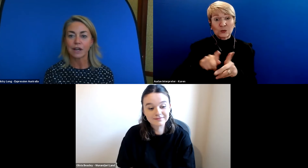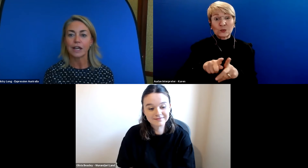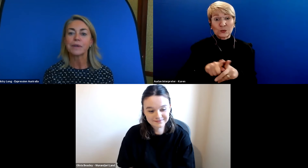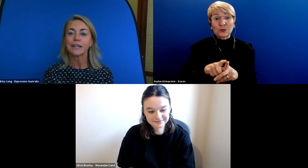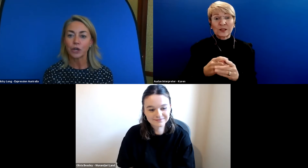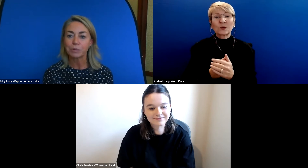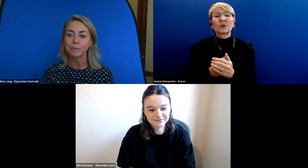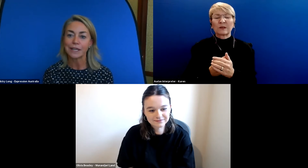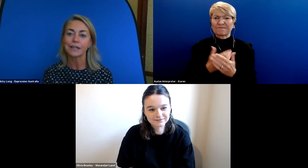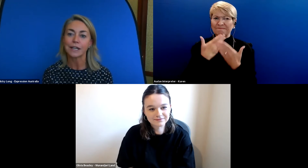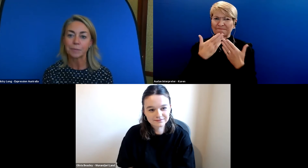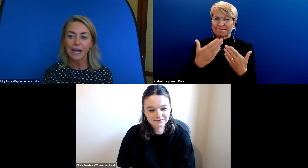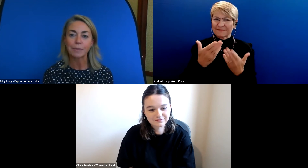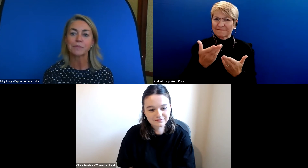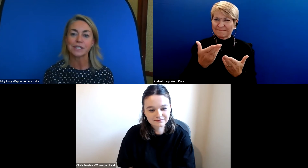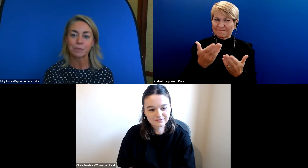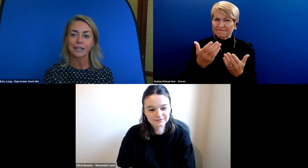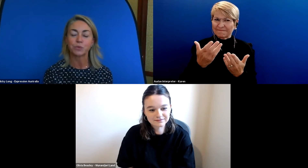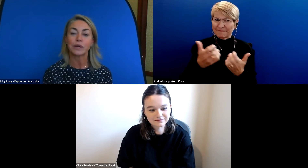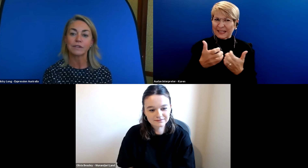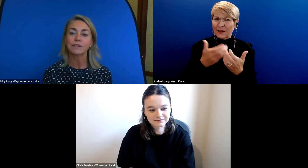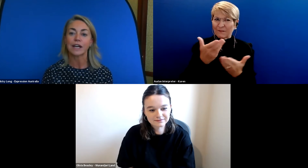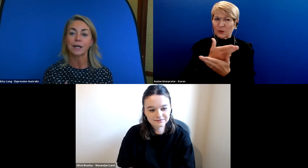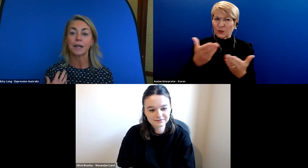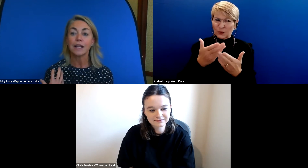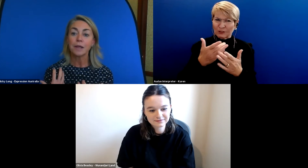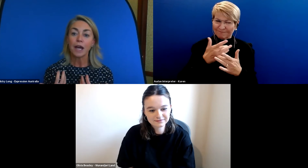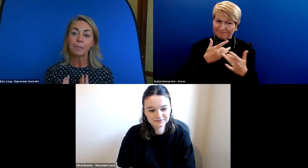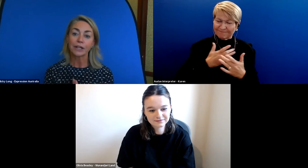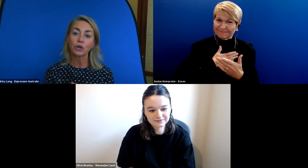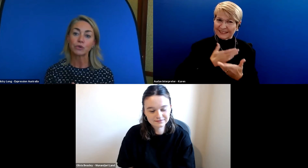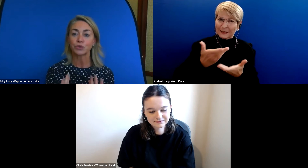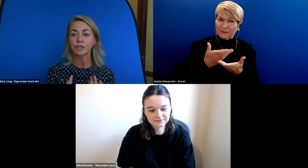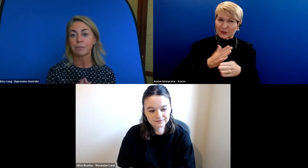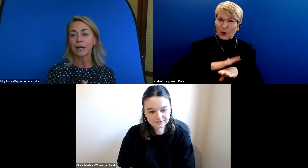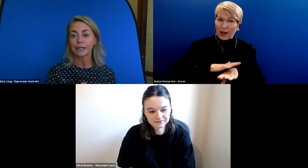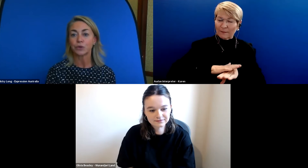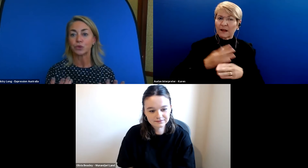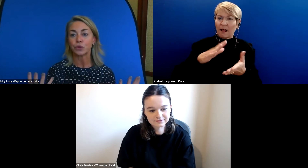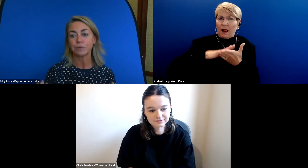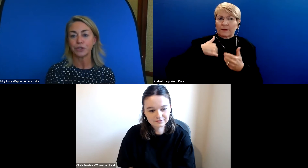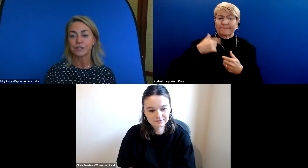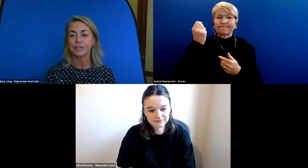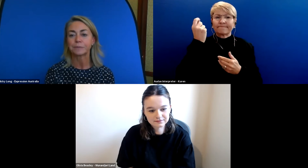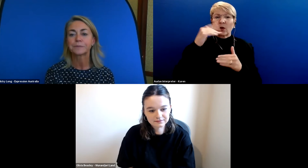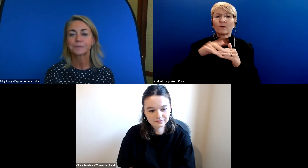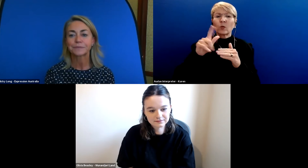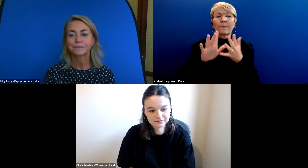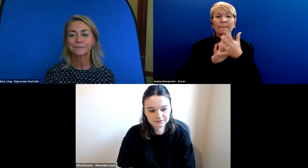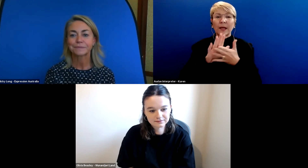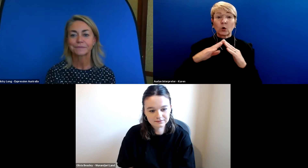generous time in helping me come up to speed with a bicultural and a bilingual community.